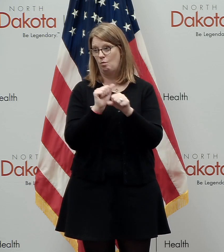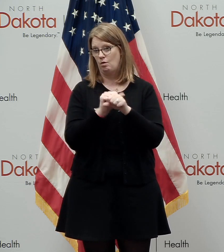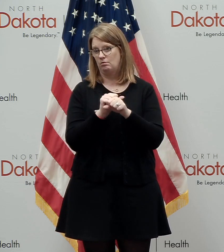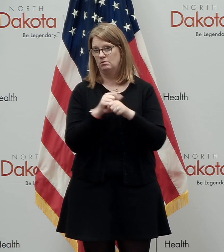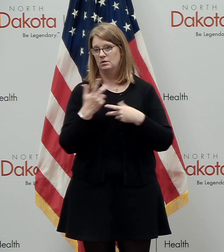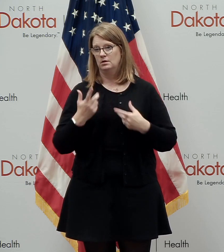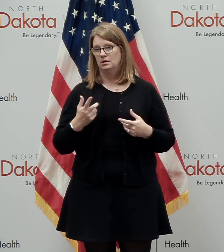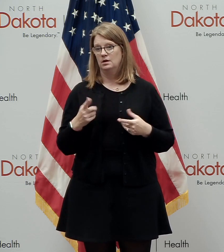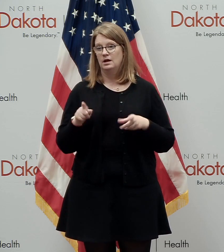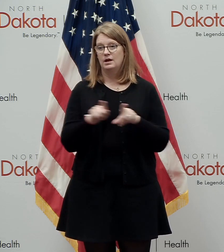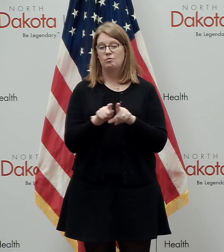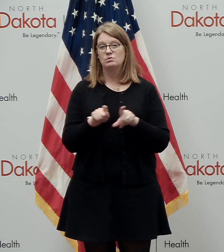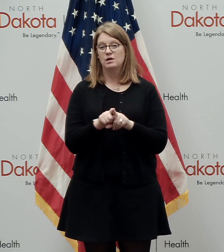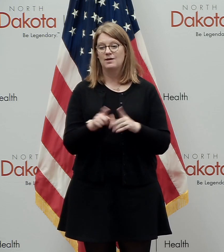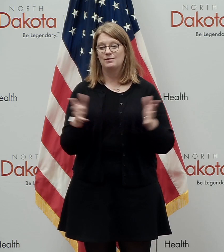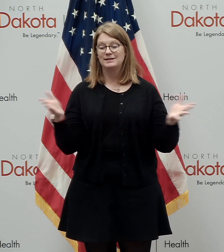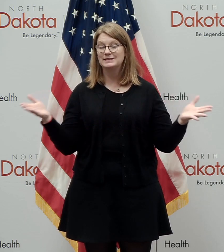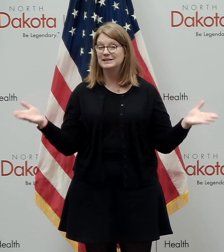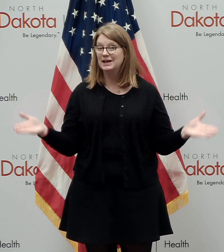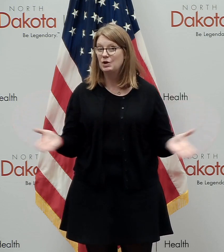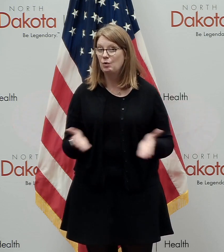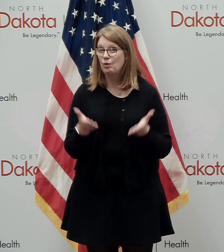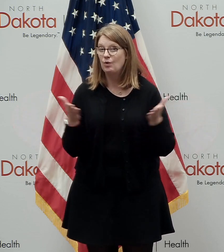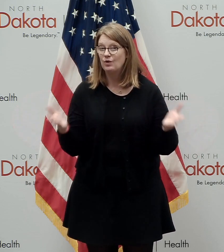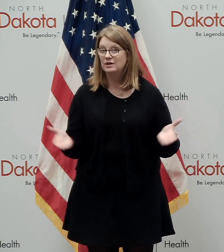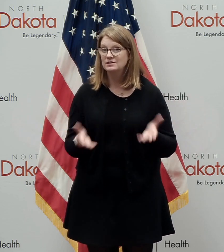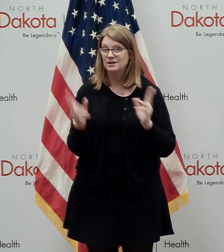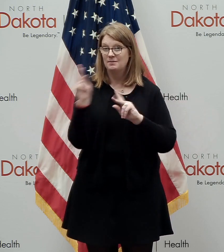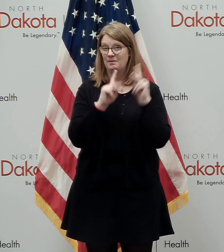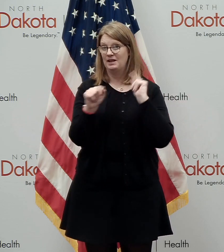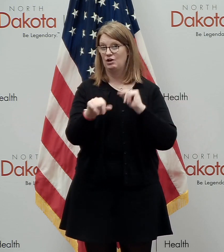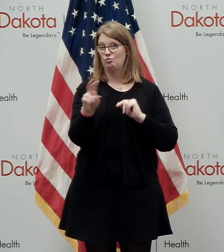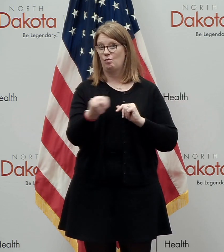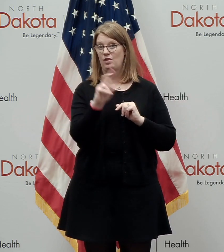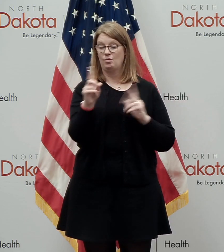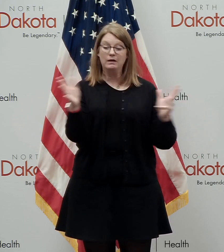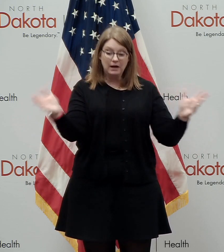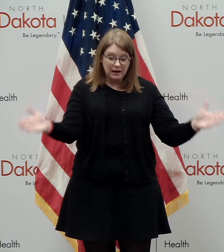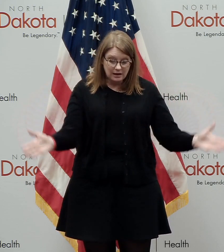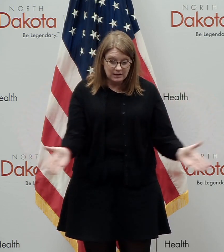again encourage North Dakotans